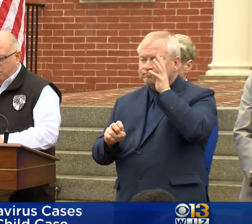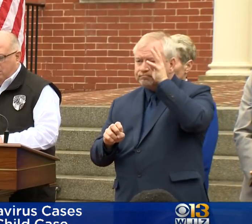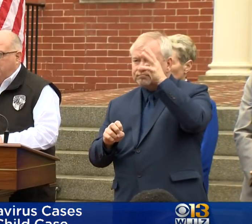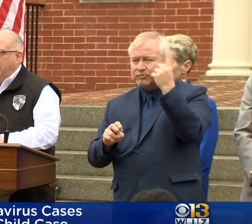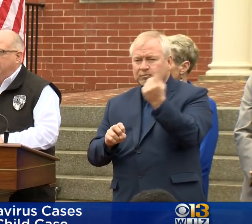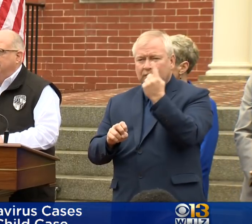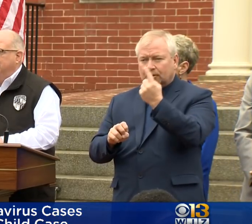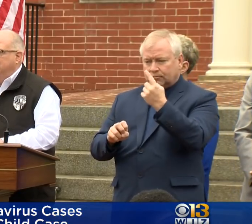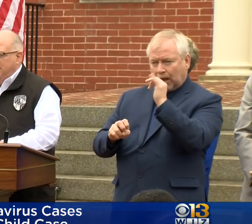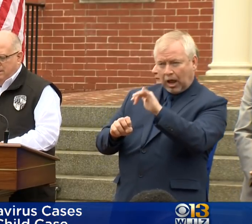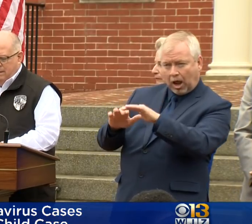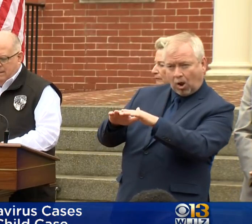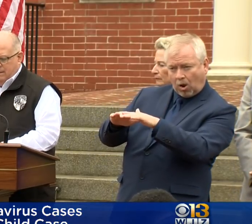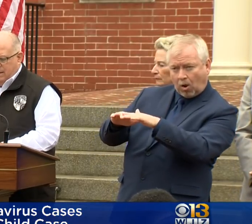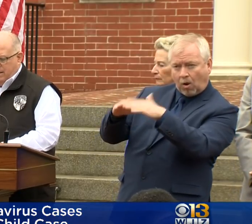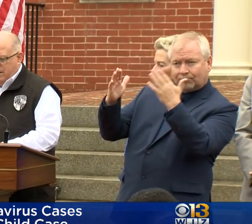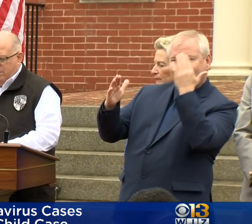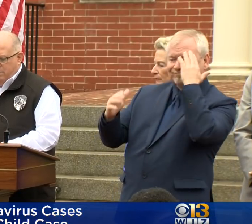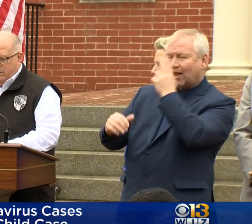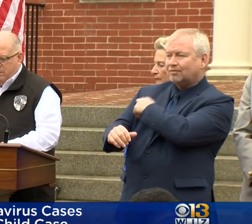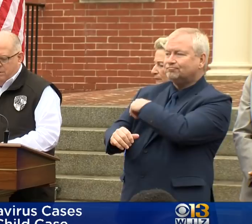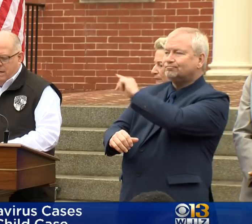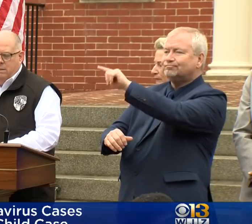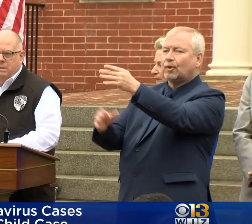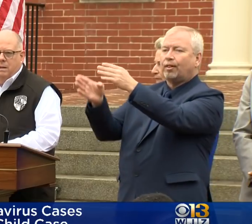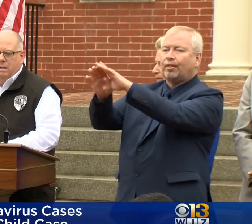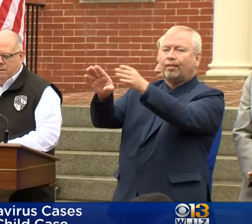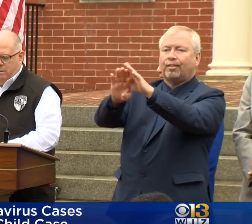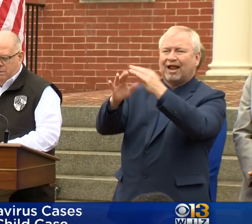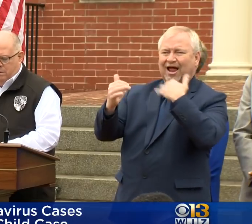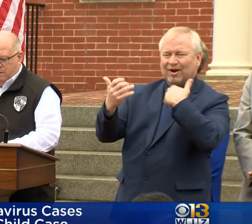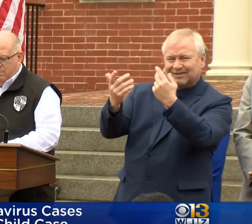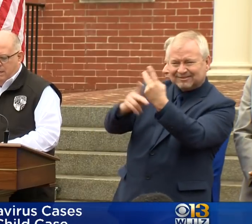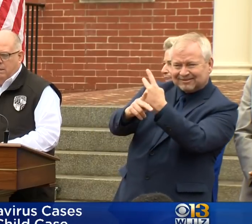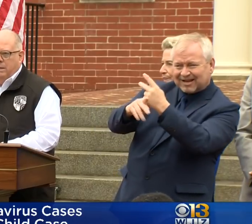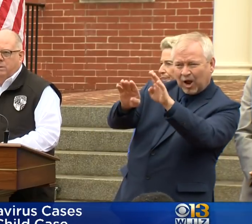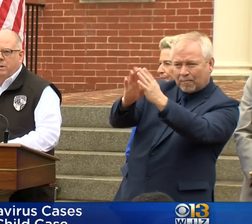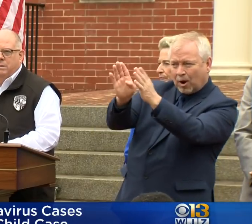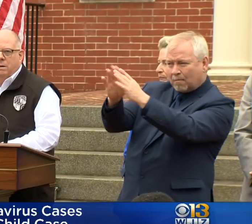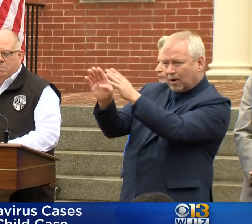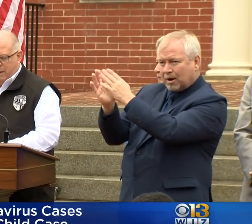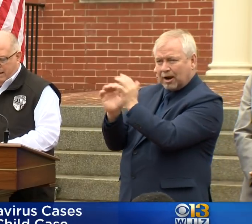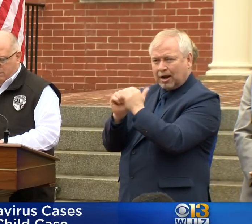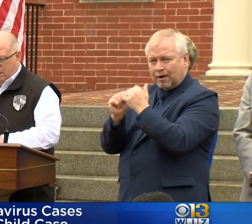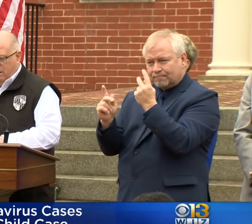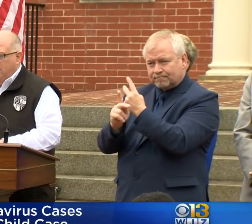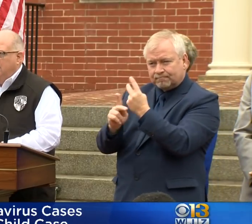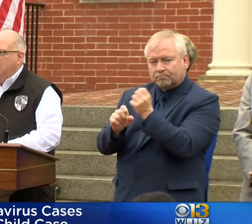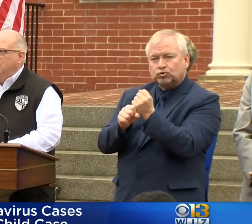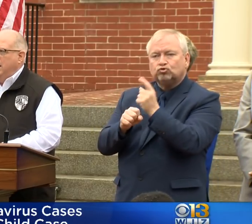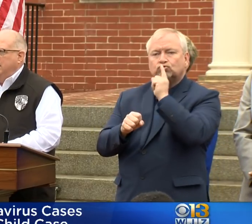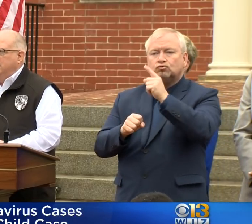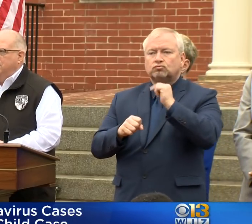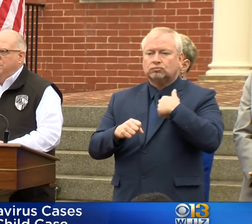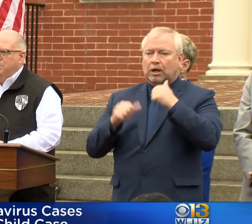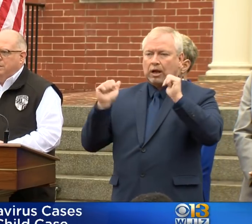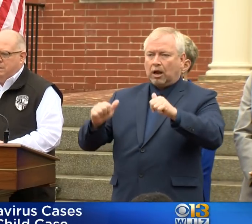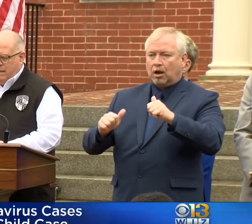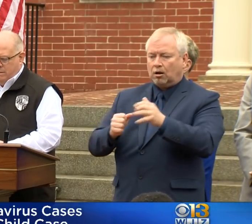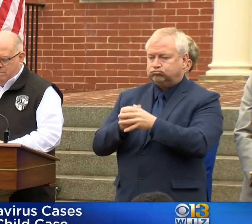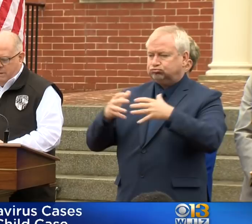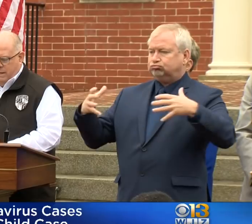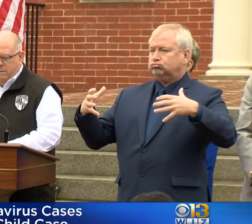facilities across the state and to take other measures necessary to immediately increase our capacity by an